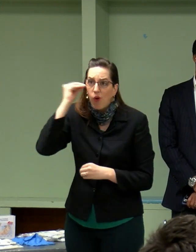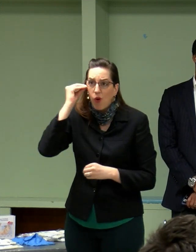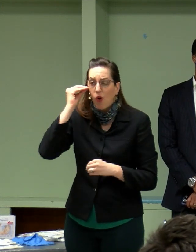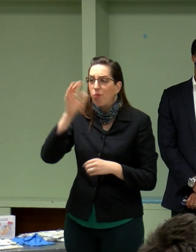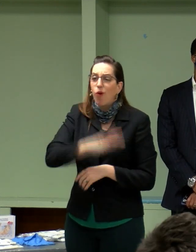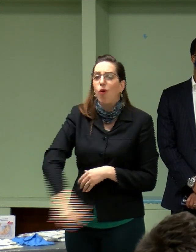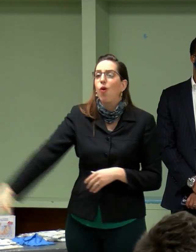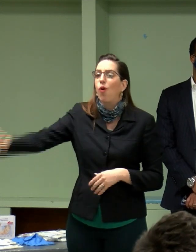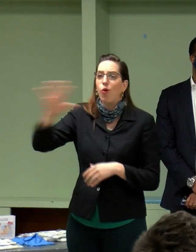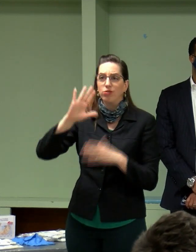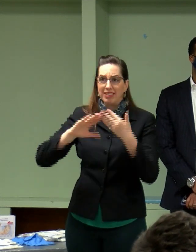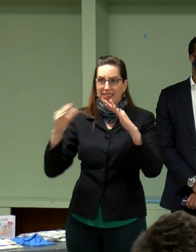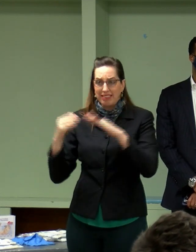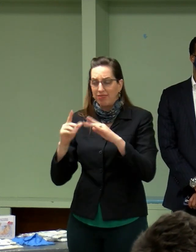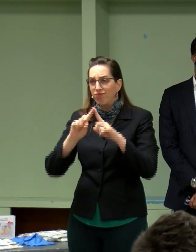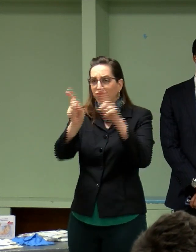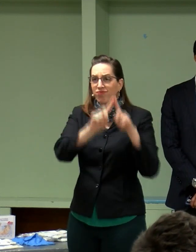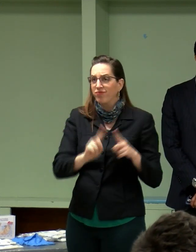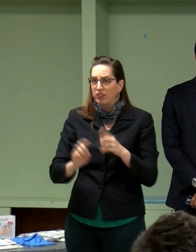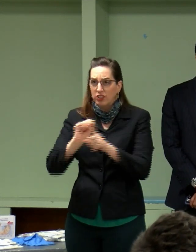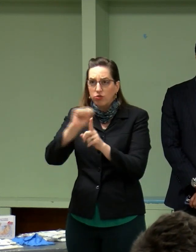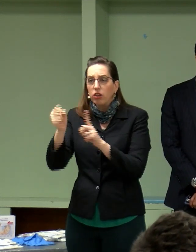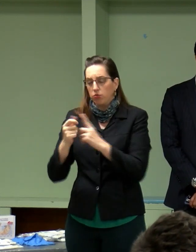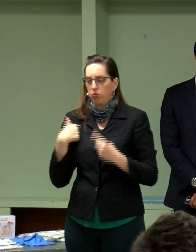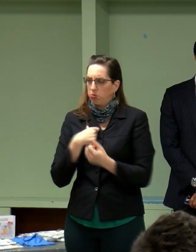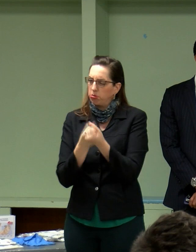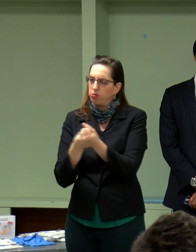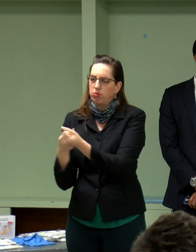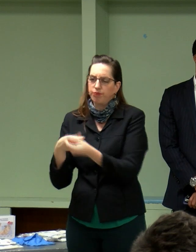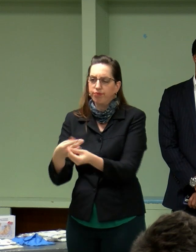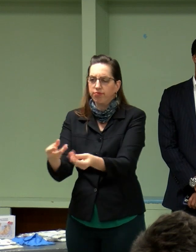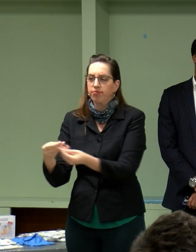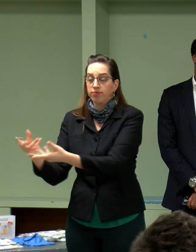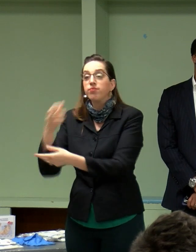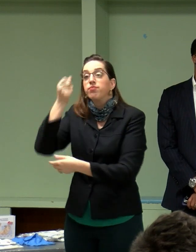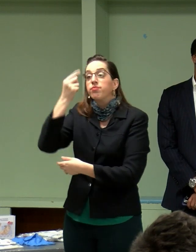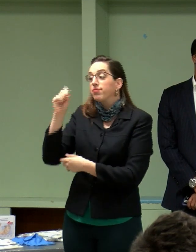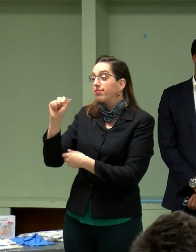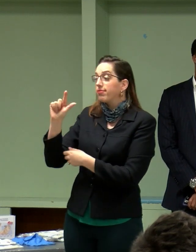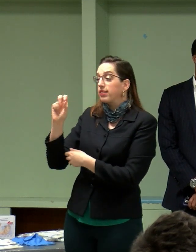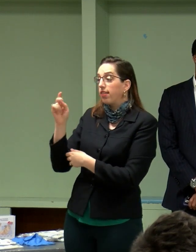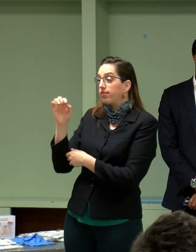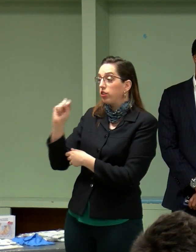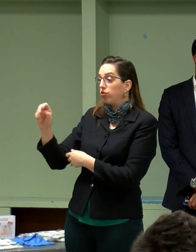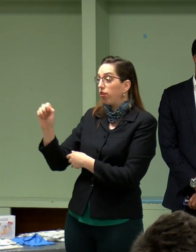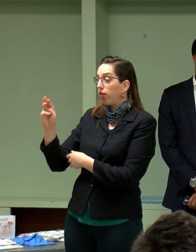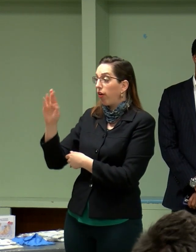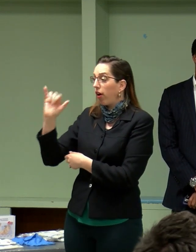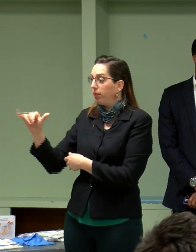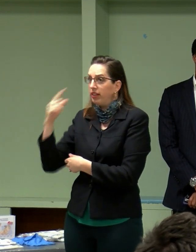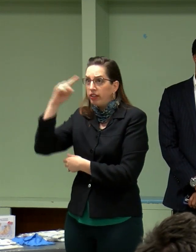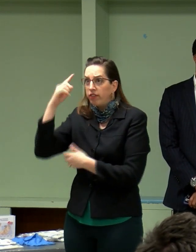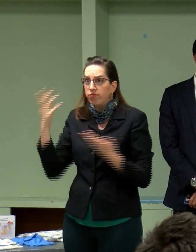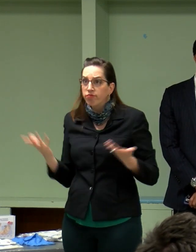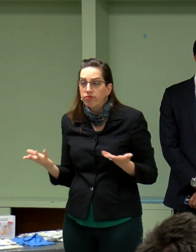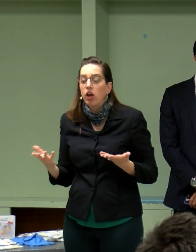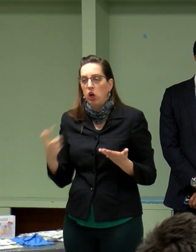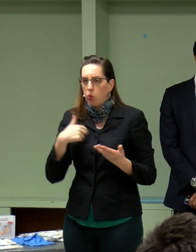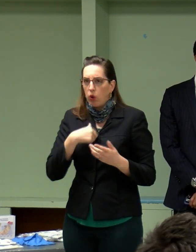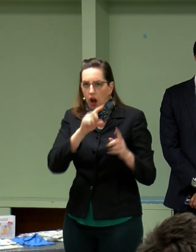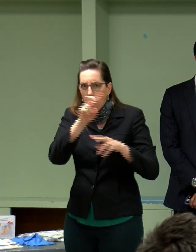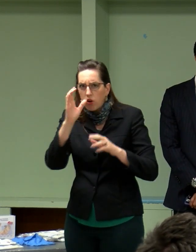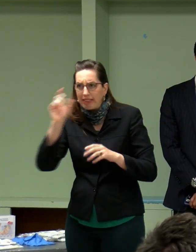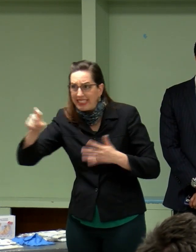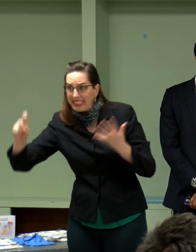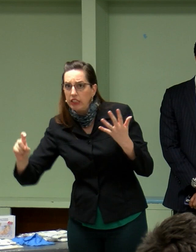all throughout the city. Let me just say this, though, that the Salvation Army is here to meet need, and we couldn't do